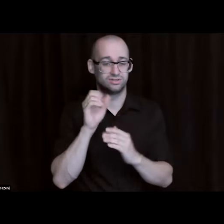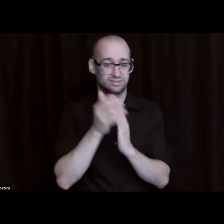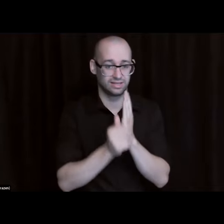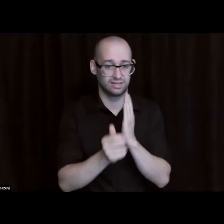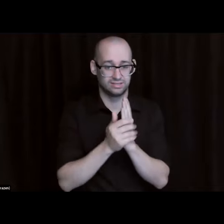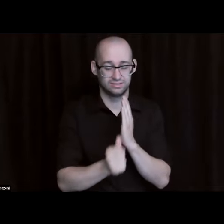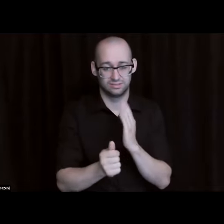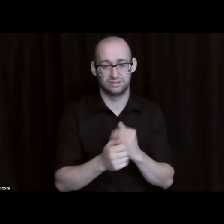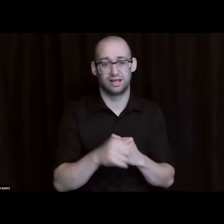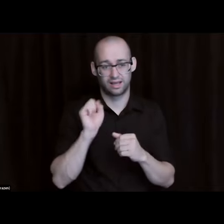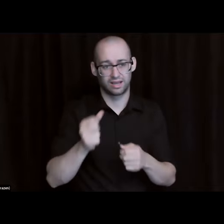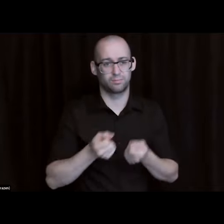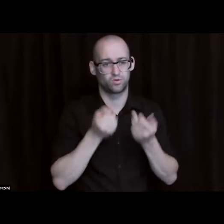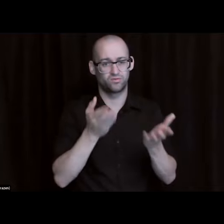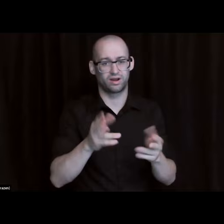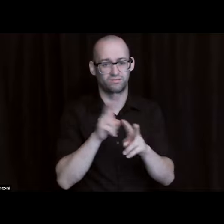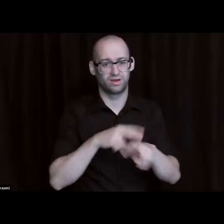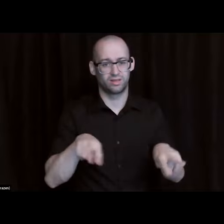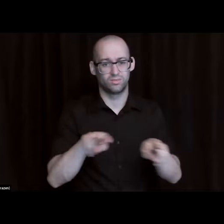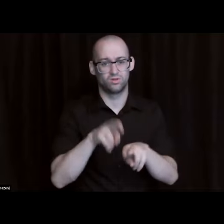can offer valuable resources, we feel.